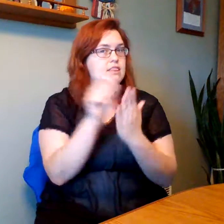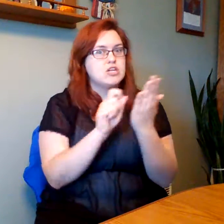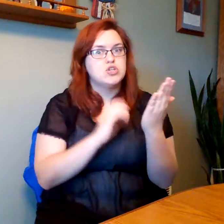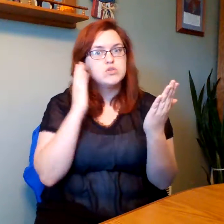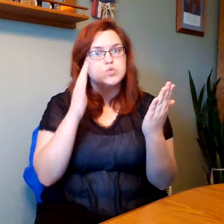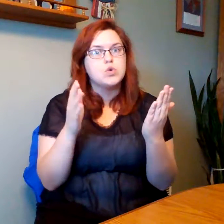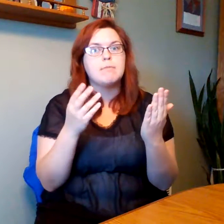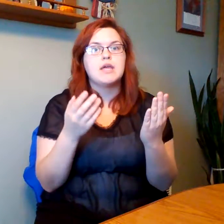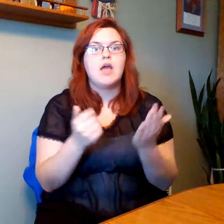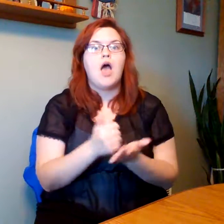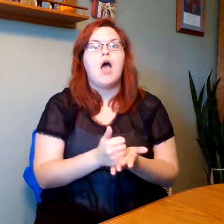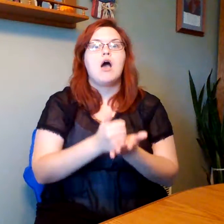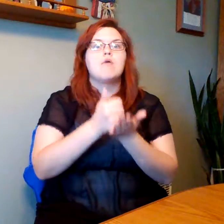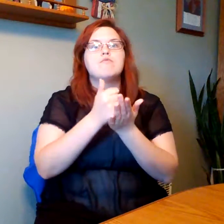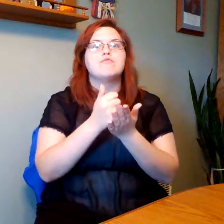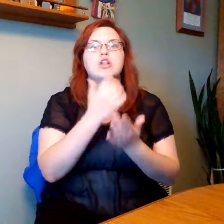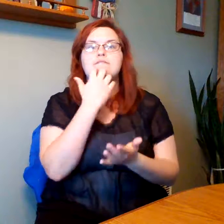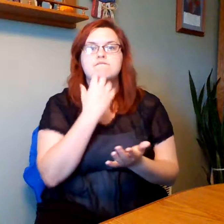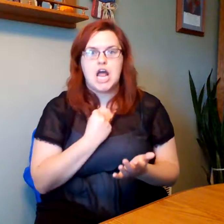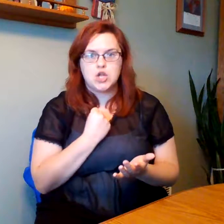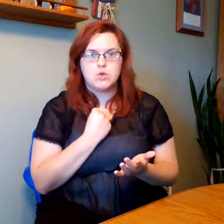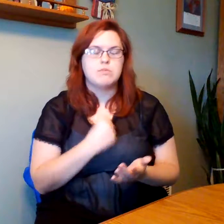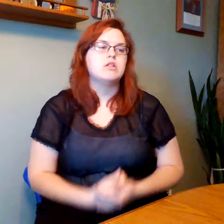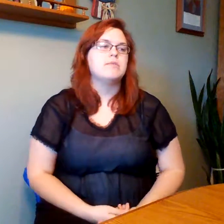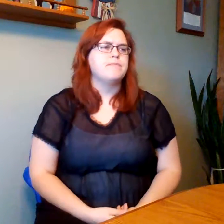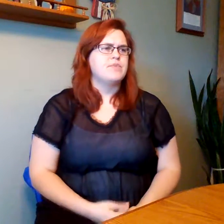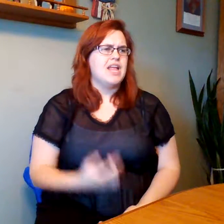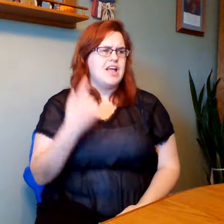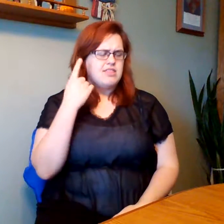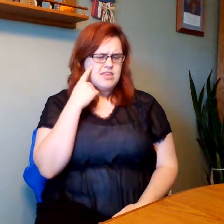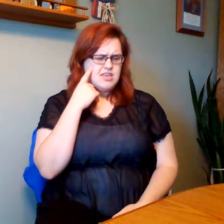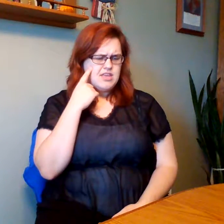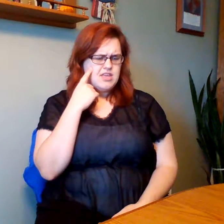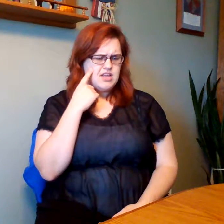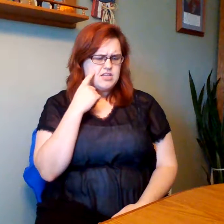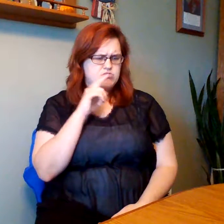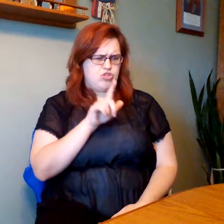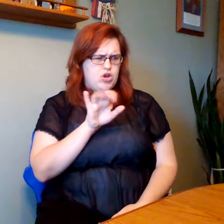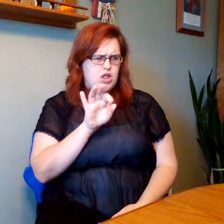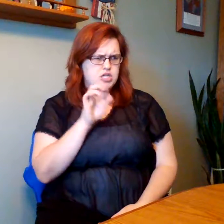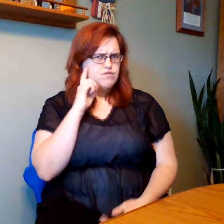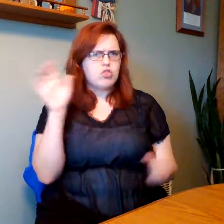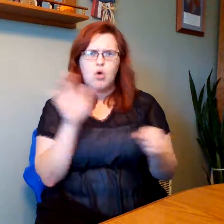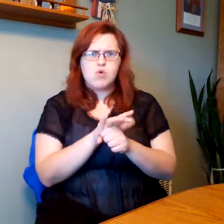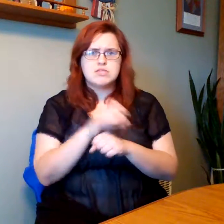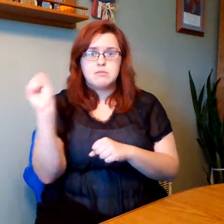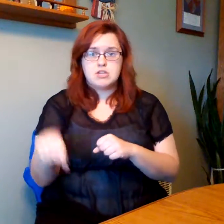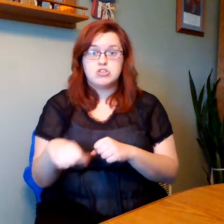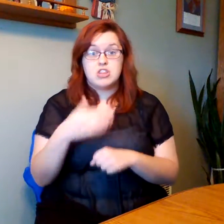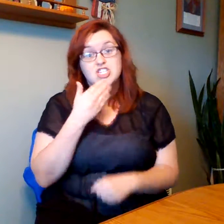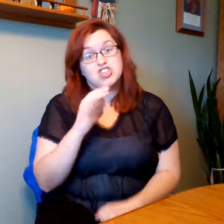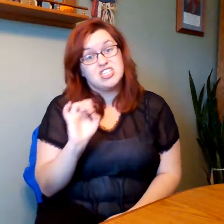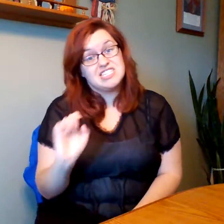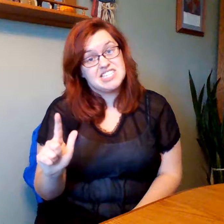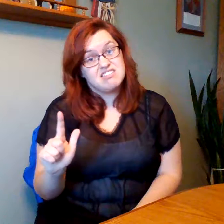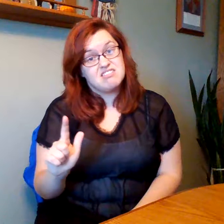be very valuable. I think they cost $39 for the semester, which is a pretty good deal, and you can get more